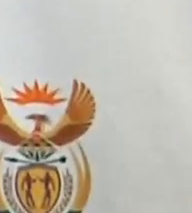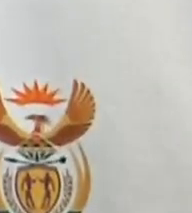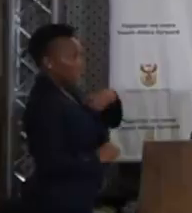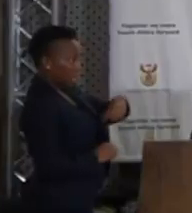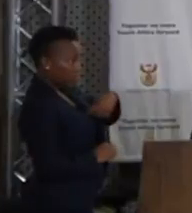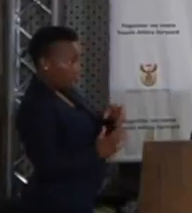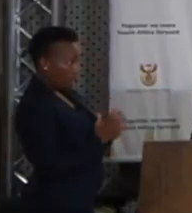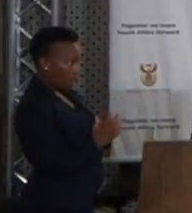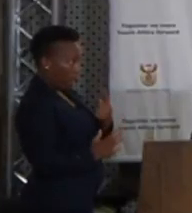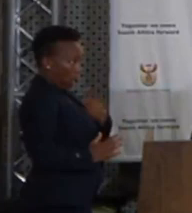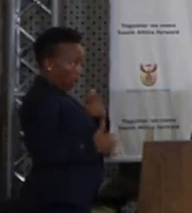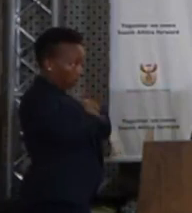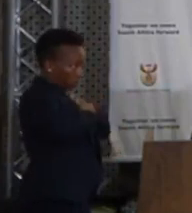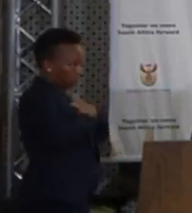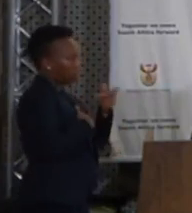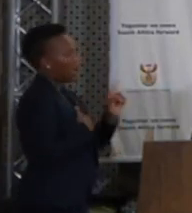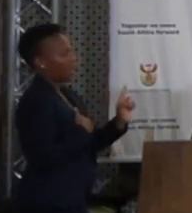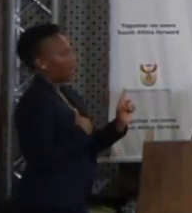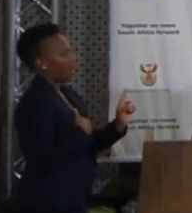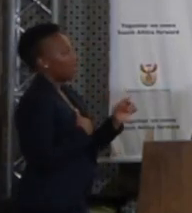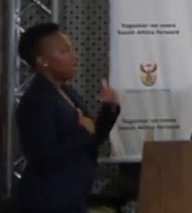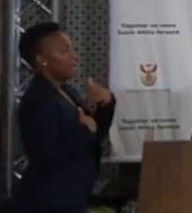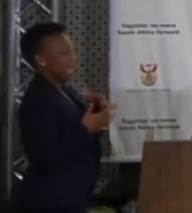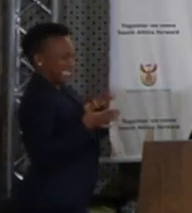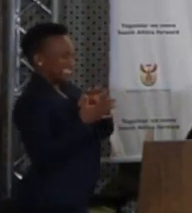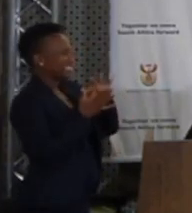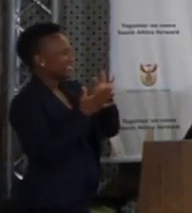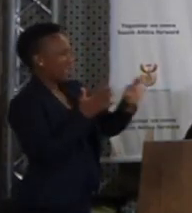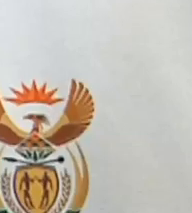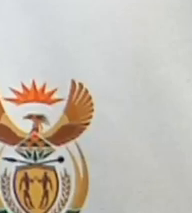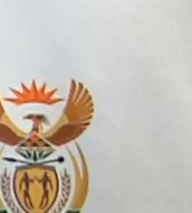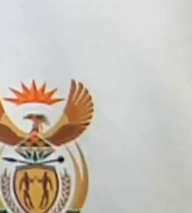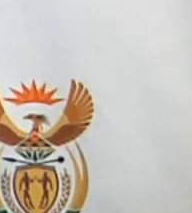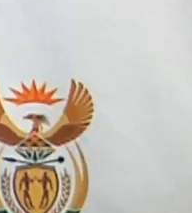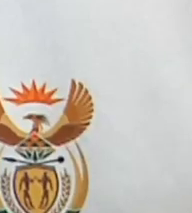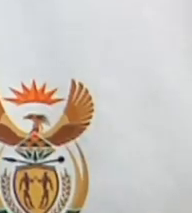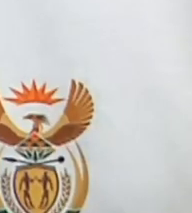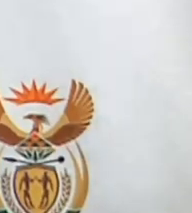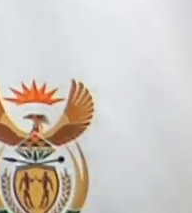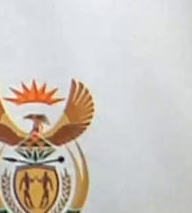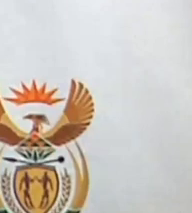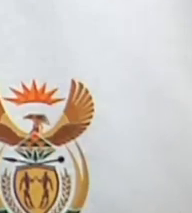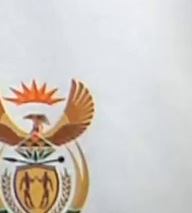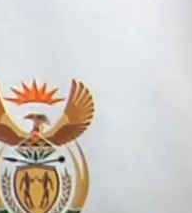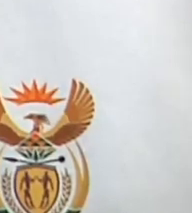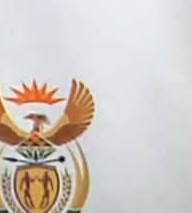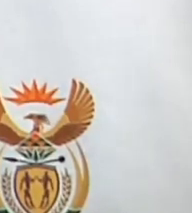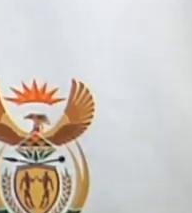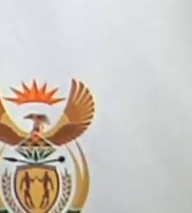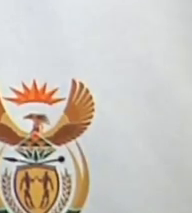personal regulations. I sign them because they are under a law that